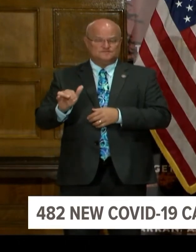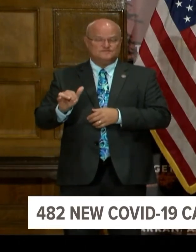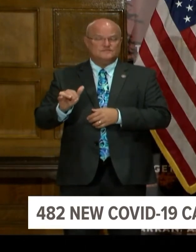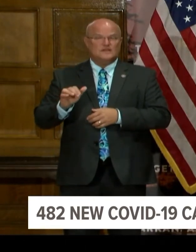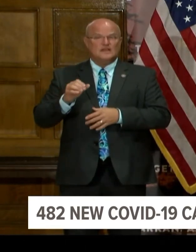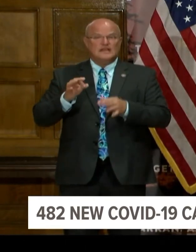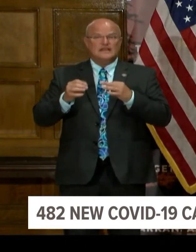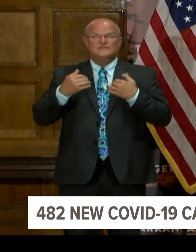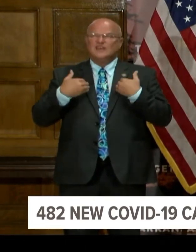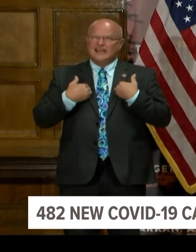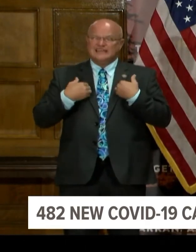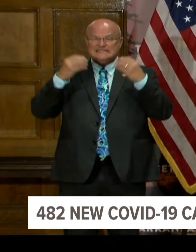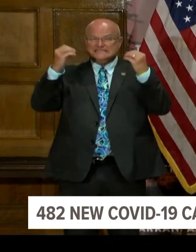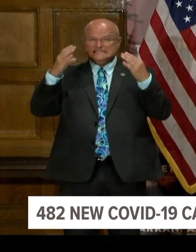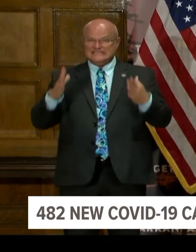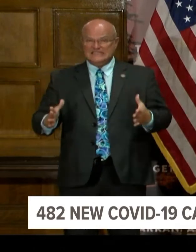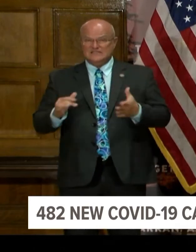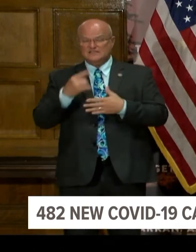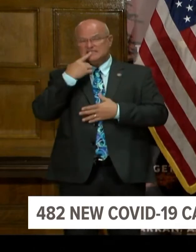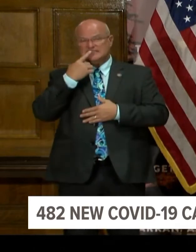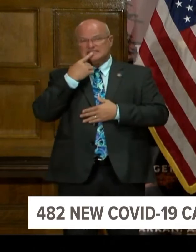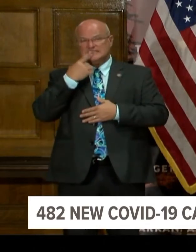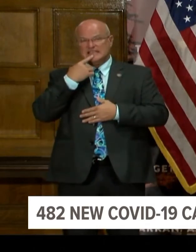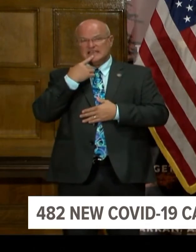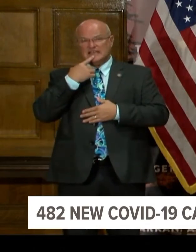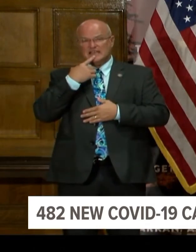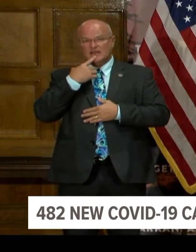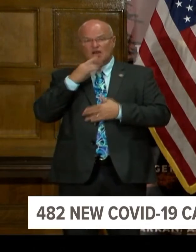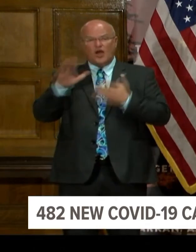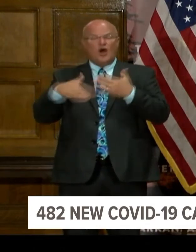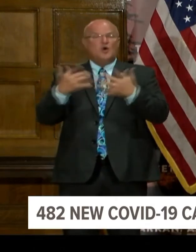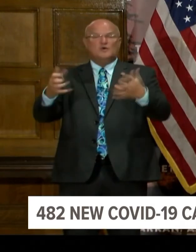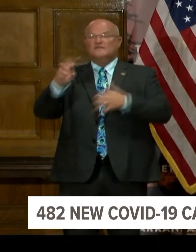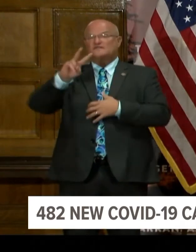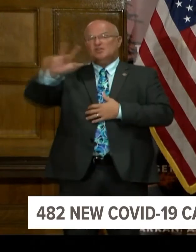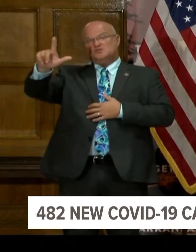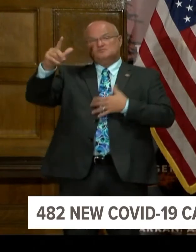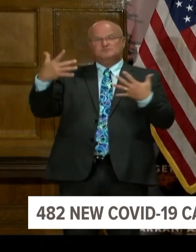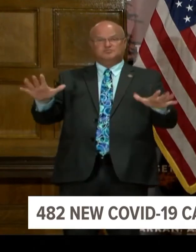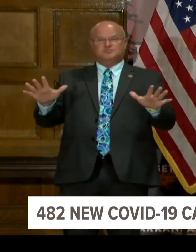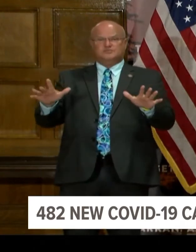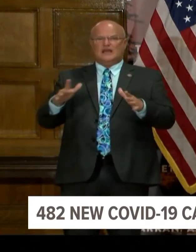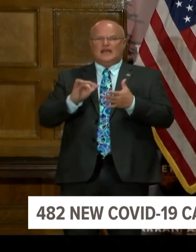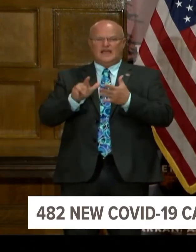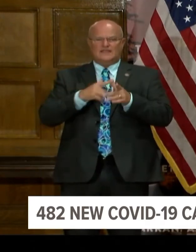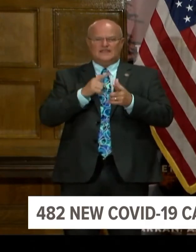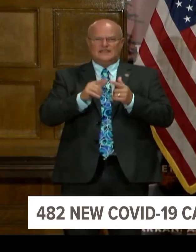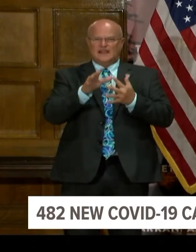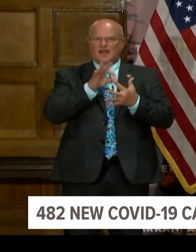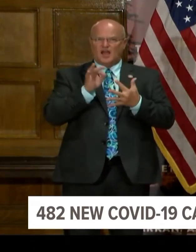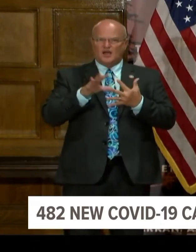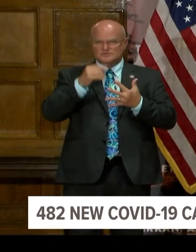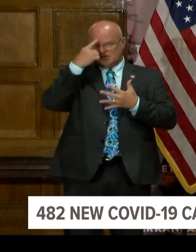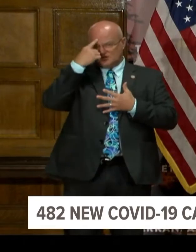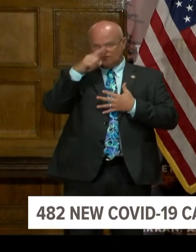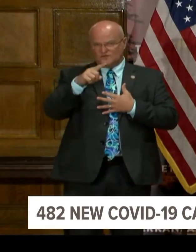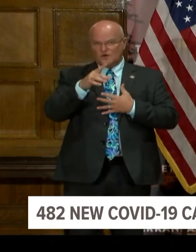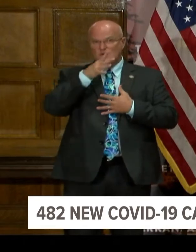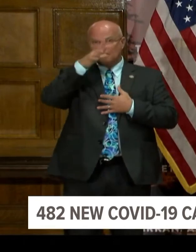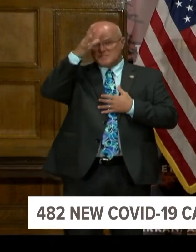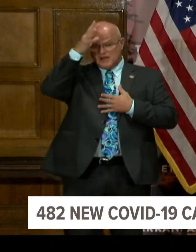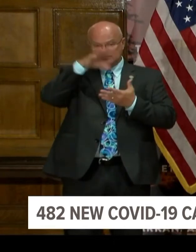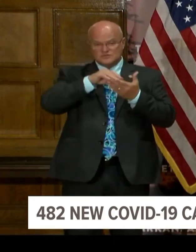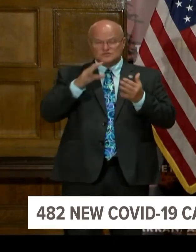And if you had teachers that said, that's all we want to do is virtual, then you're eliminating that option for parents